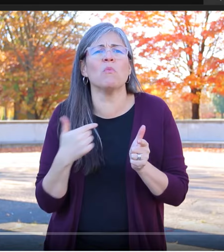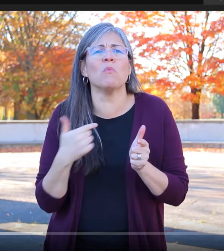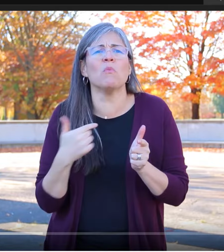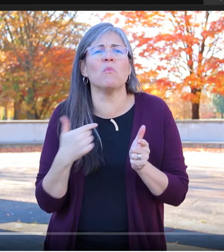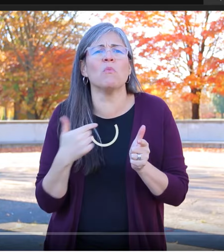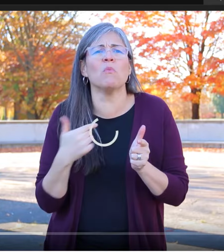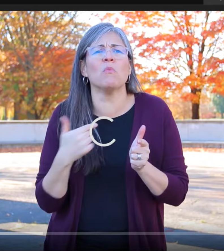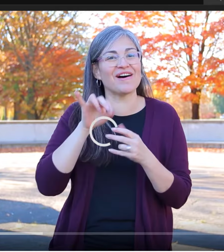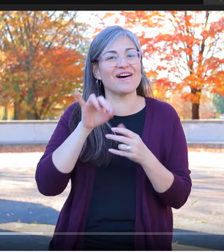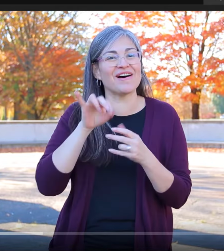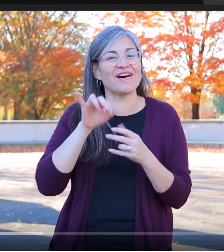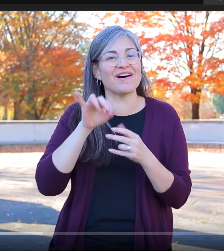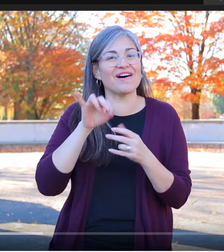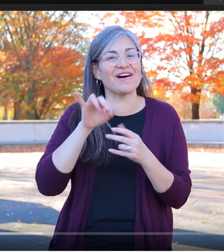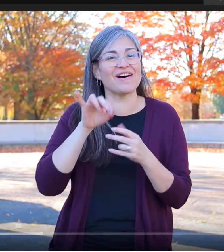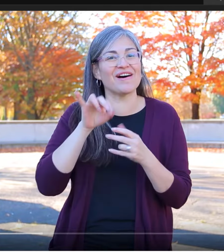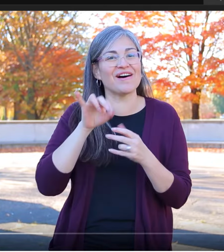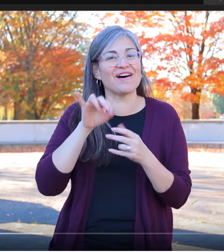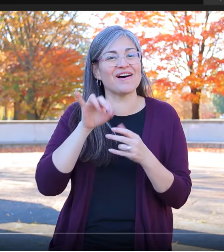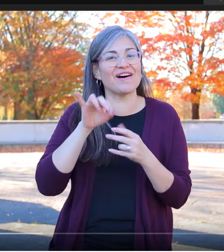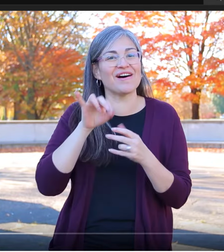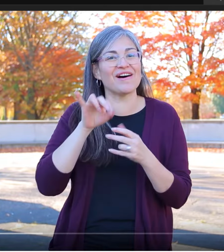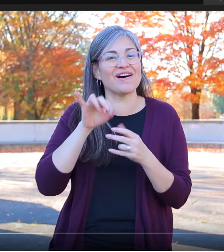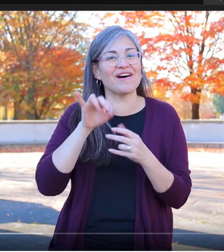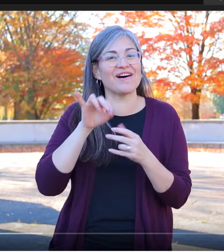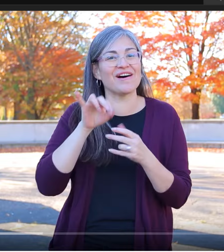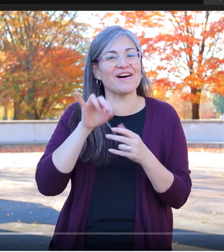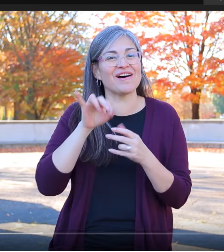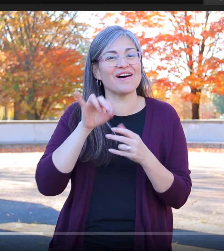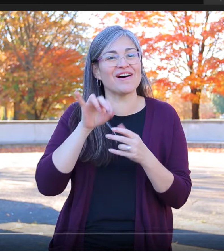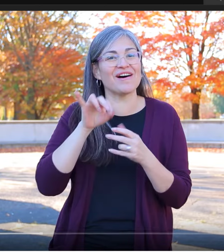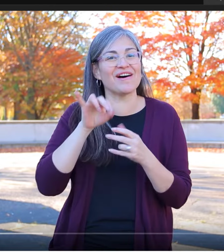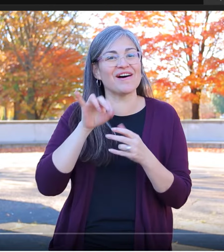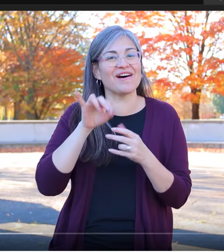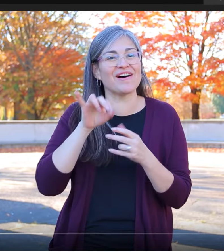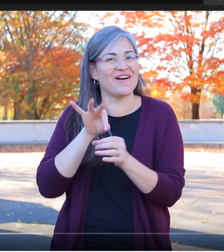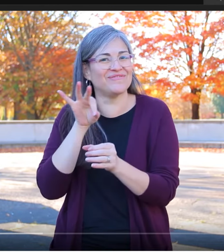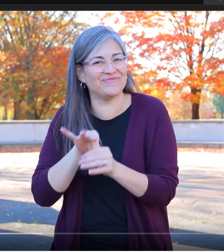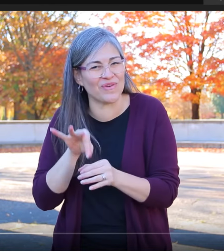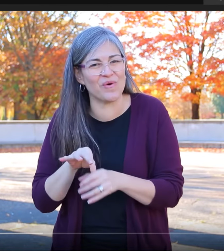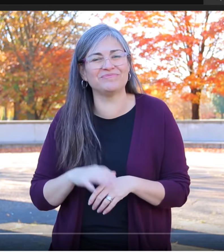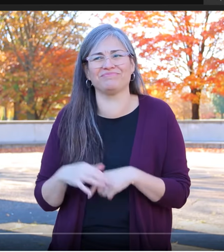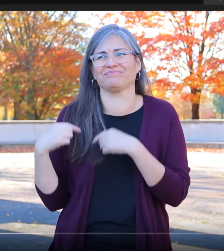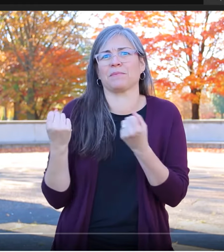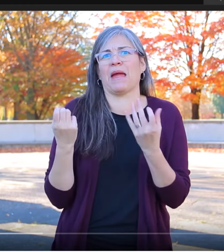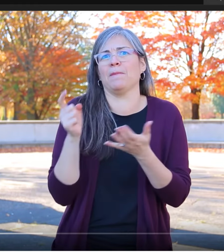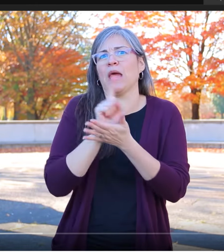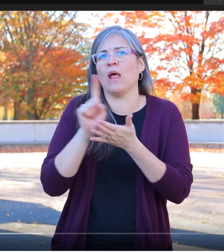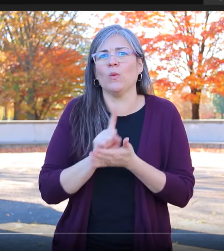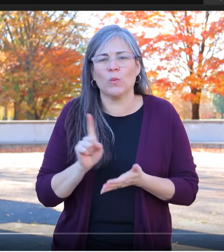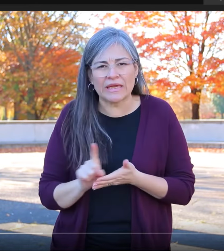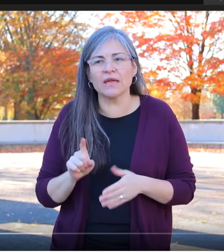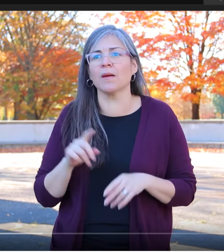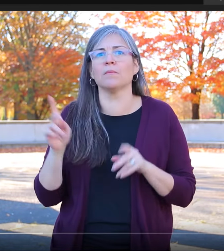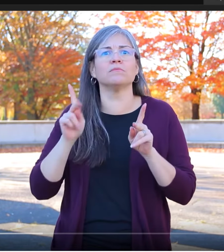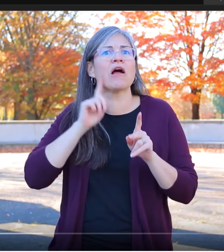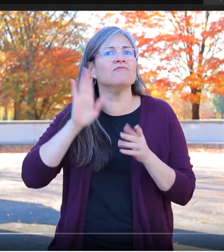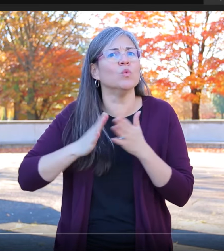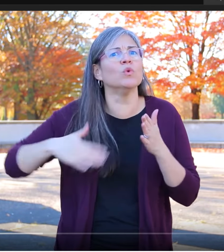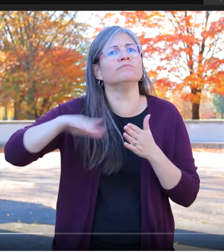to say as an effort to try to keep every sign in there is something like, up until now, for